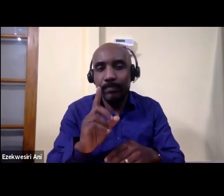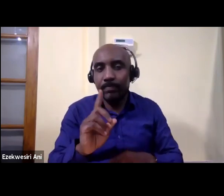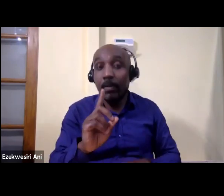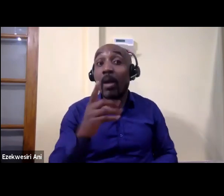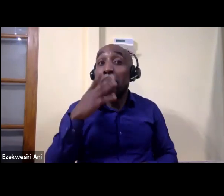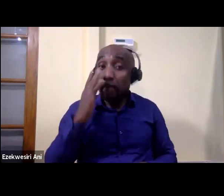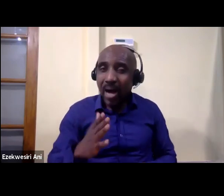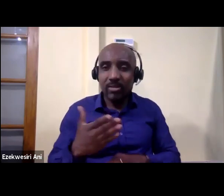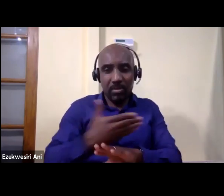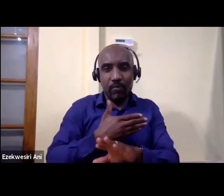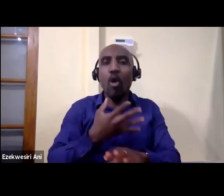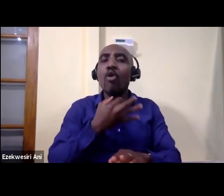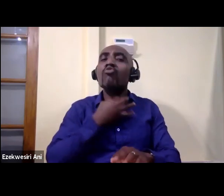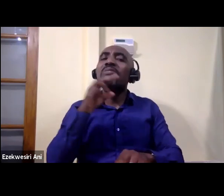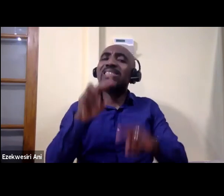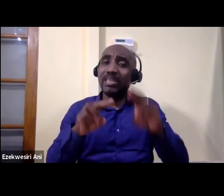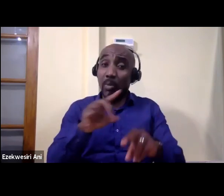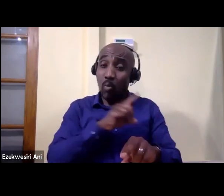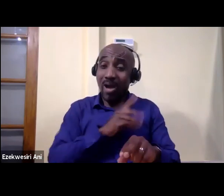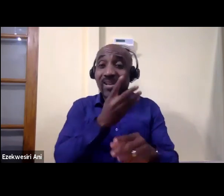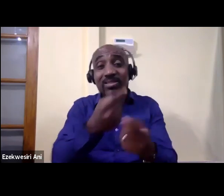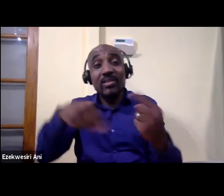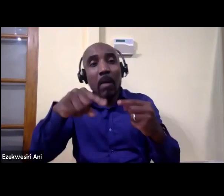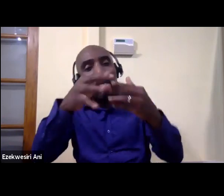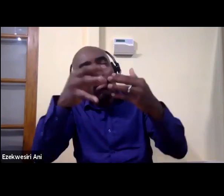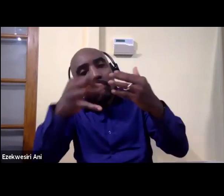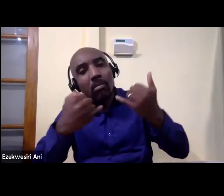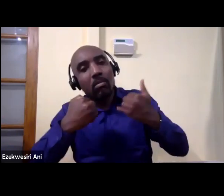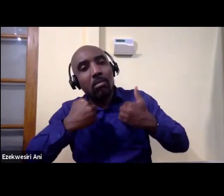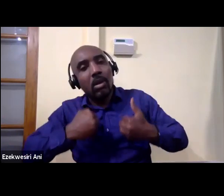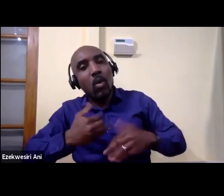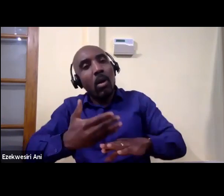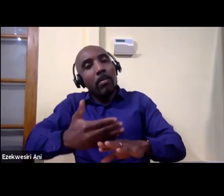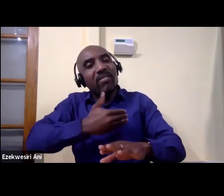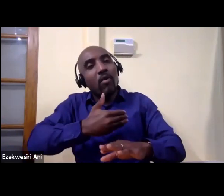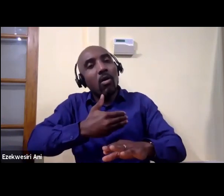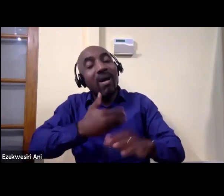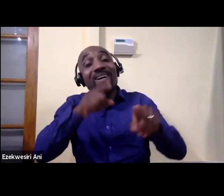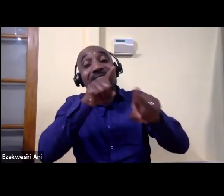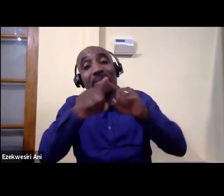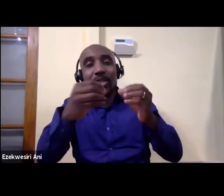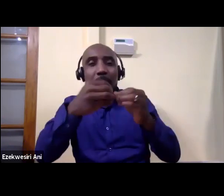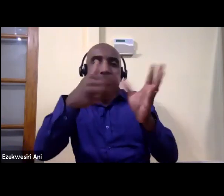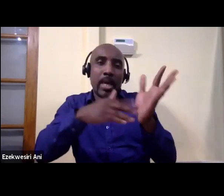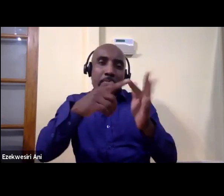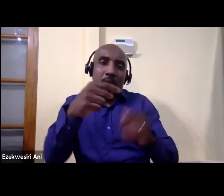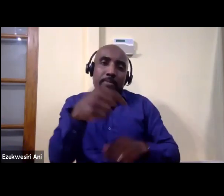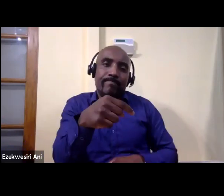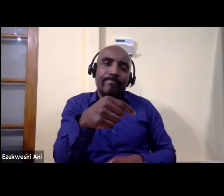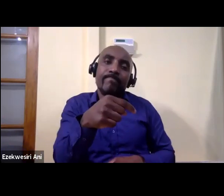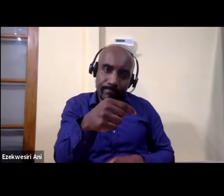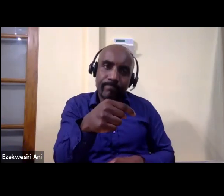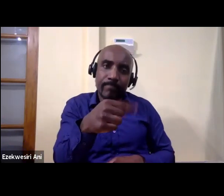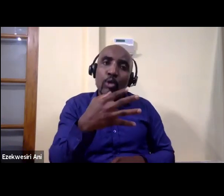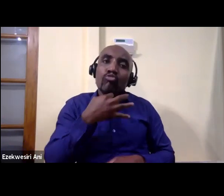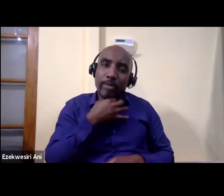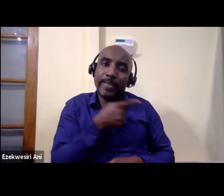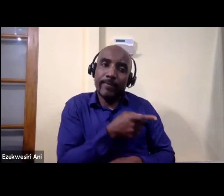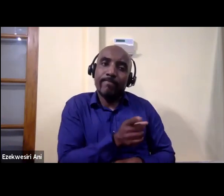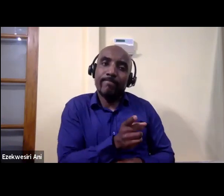risk assessment to some people that have underlying health issue, mostly those that are of BAME community. Is